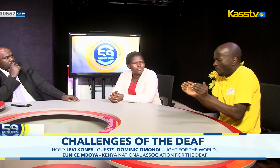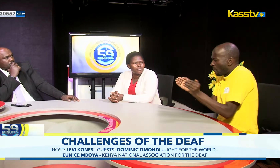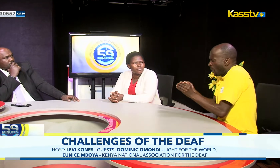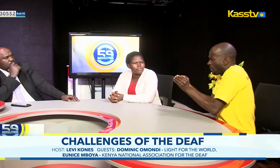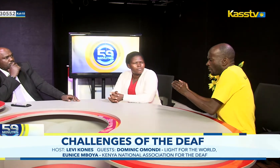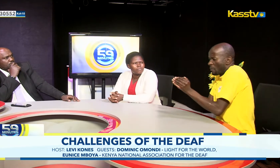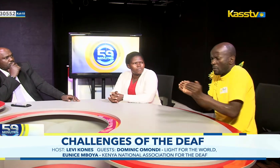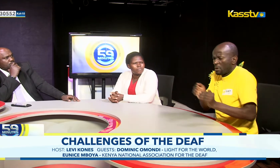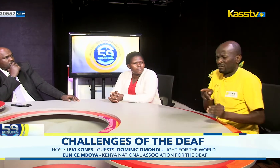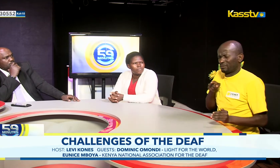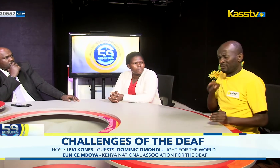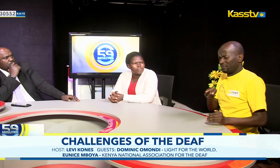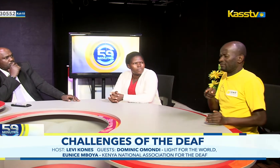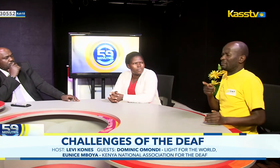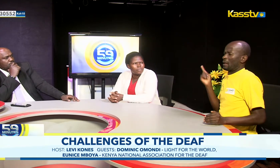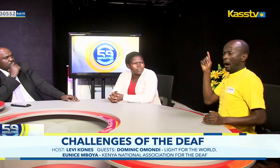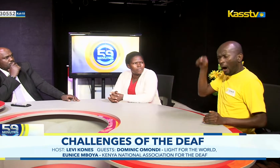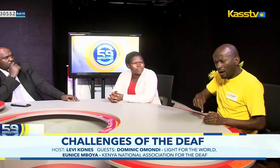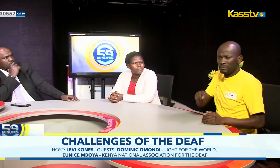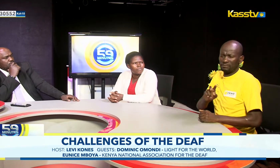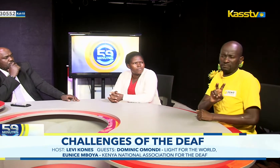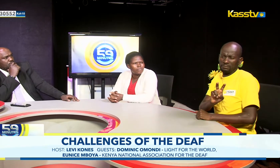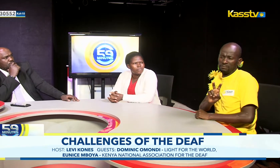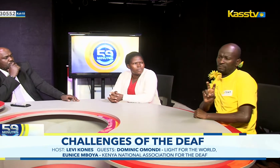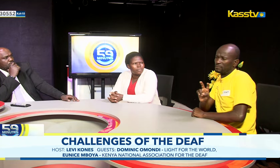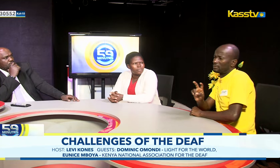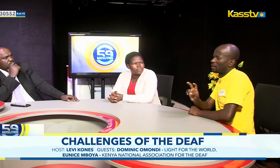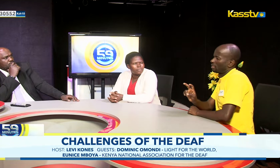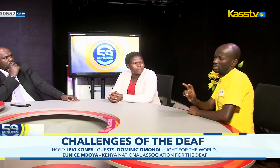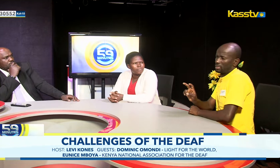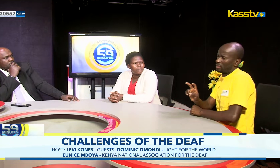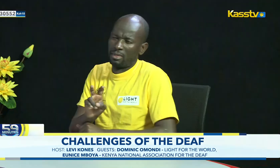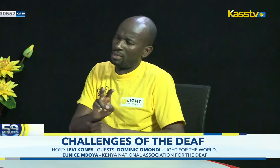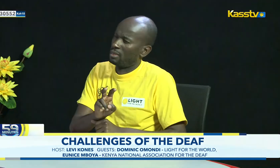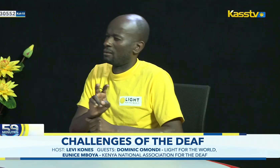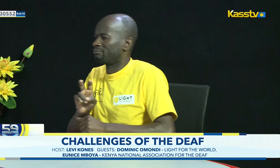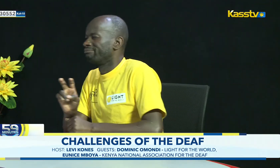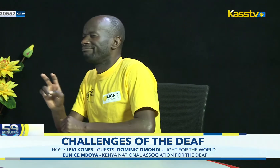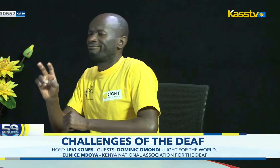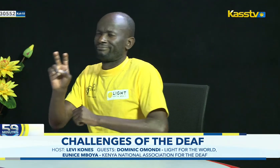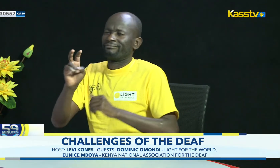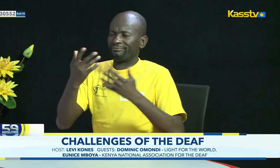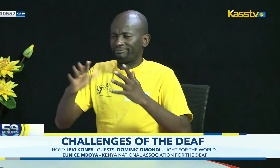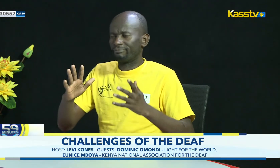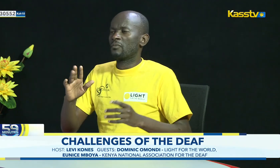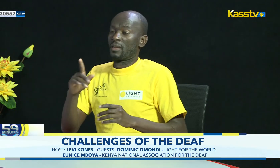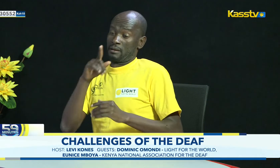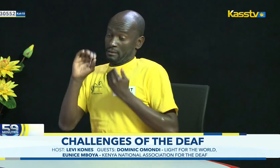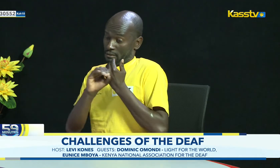with disability. They source out for micro-entrepreneurs. They'll come do need assessment